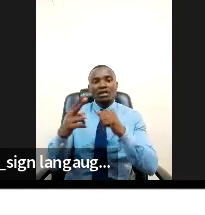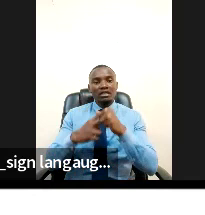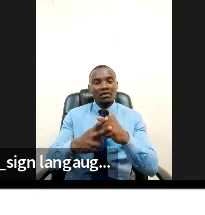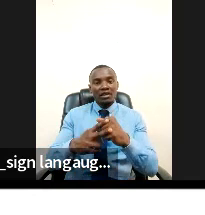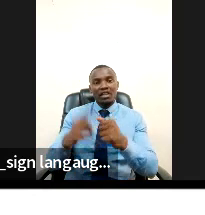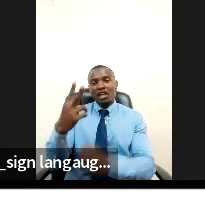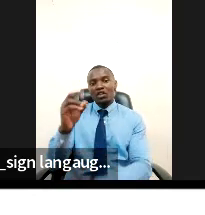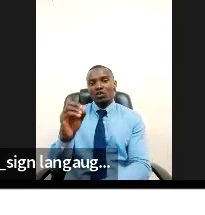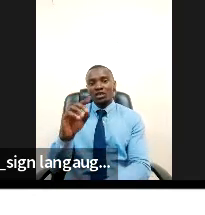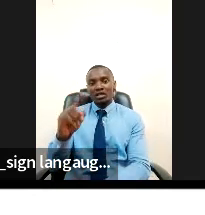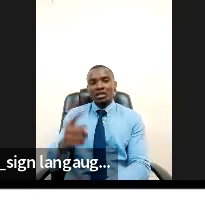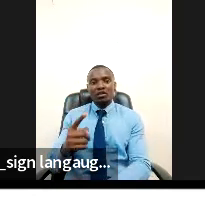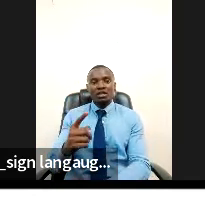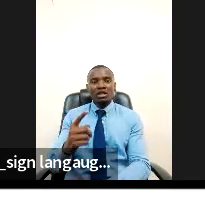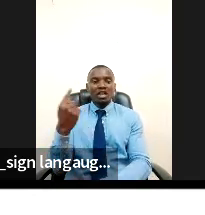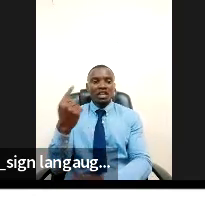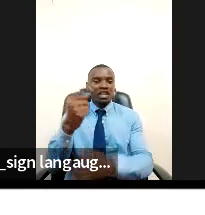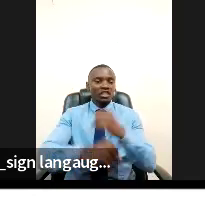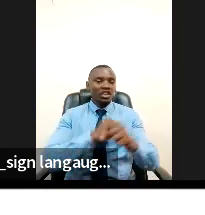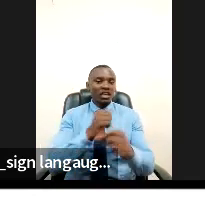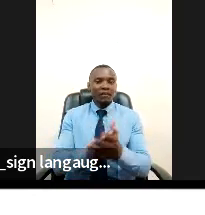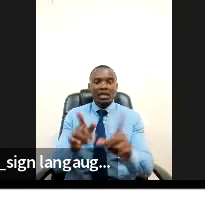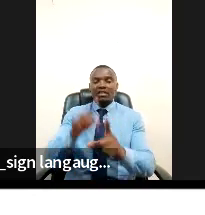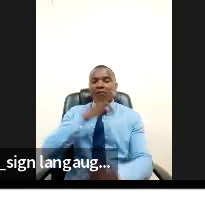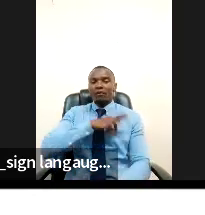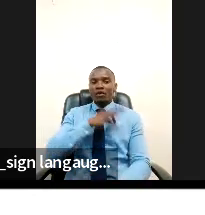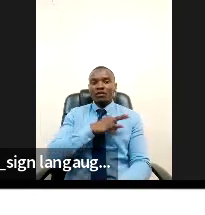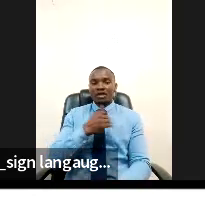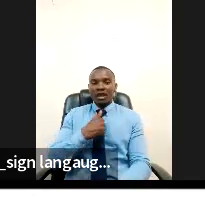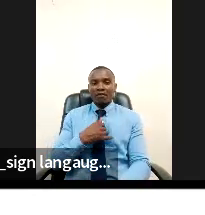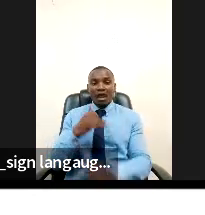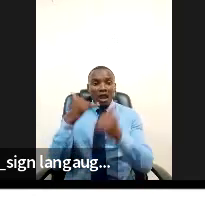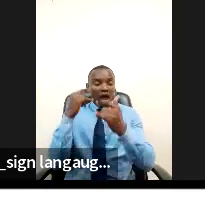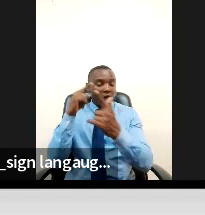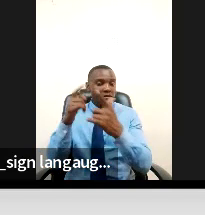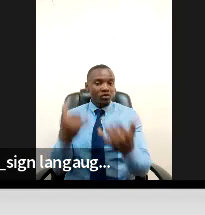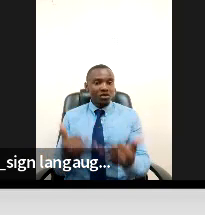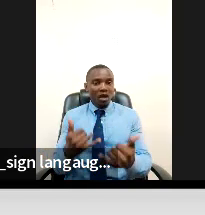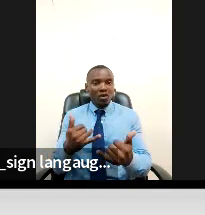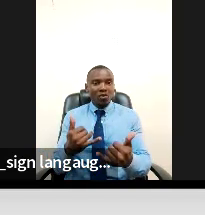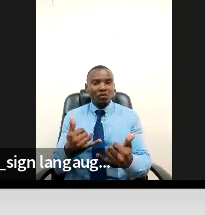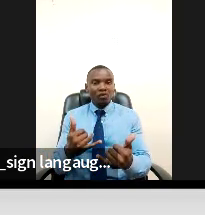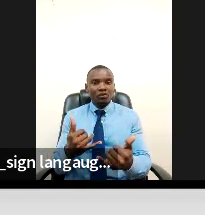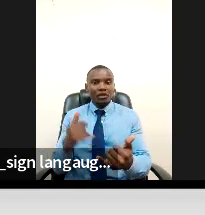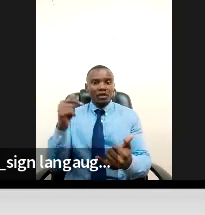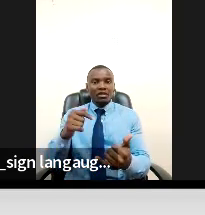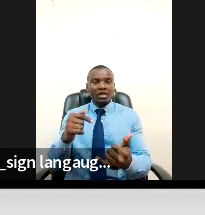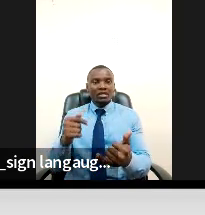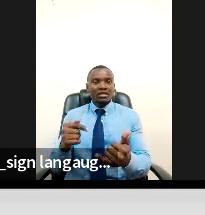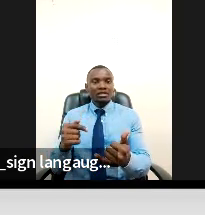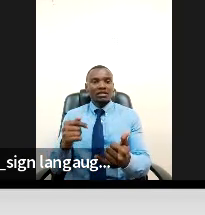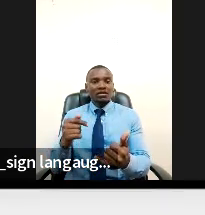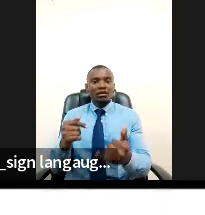profit margin of 74%. So far, our course has been in the discovery process of the app